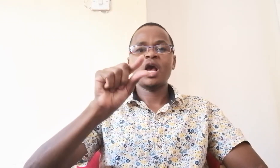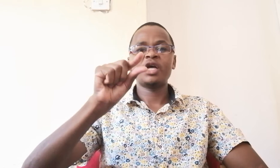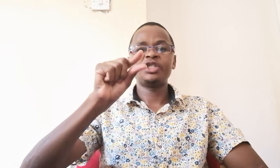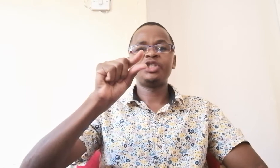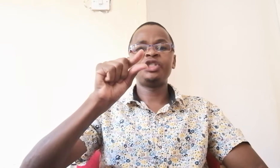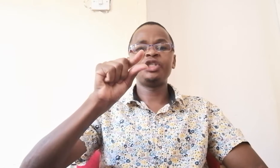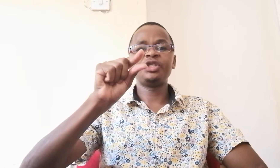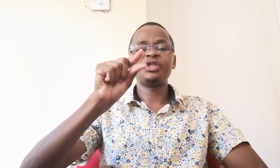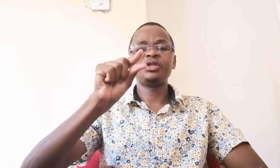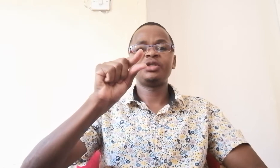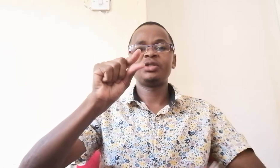G,